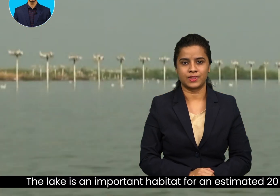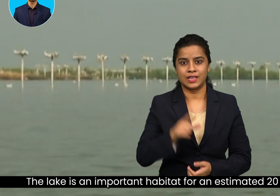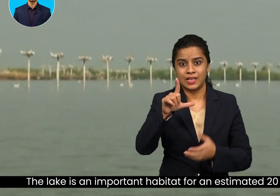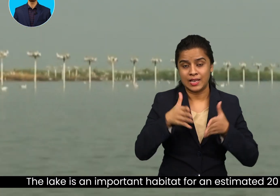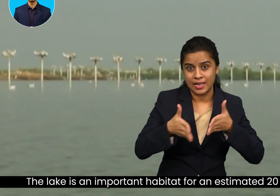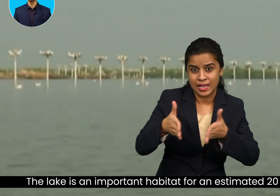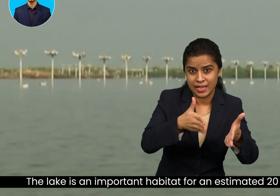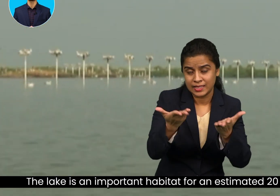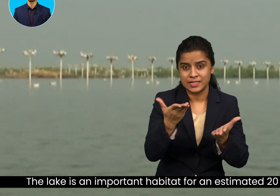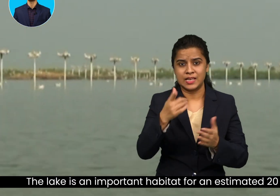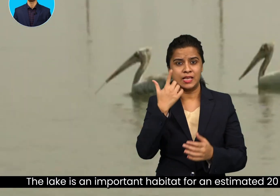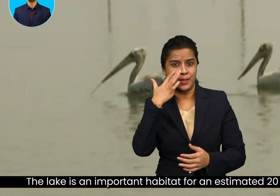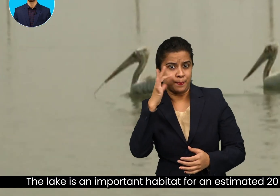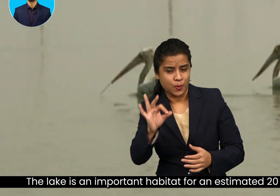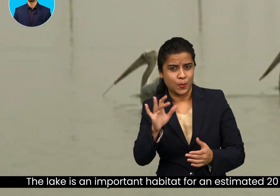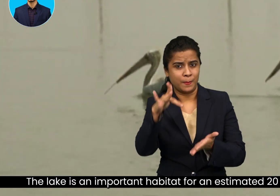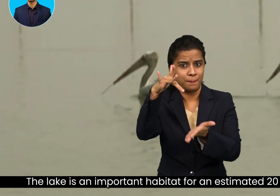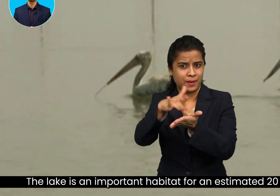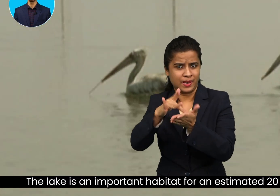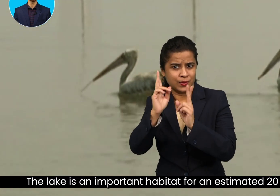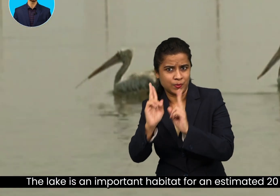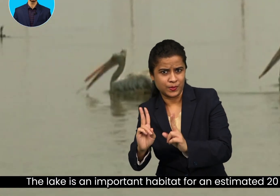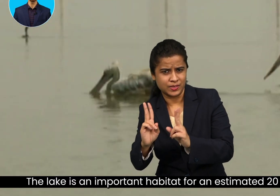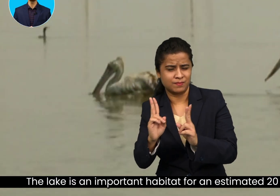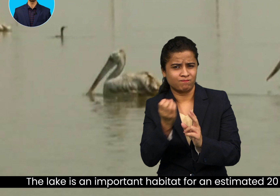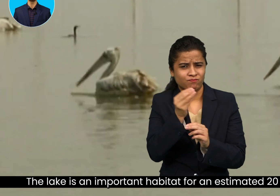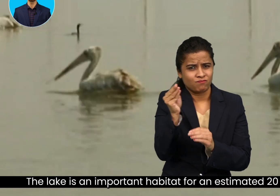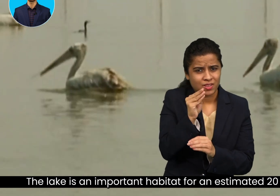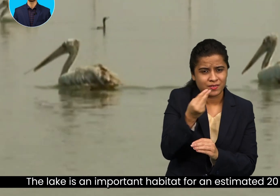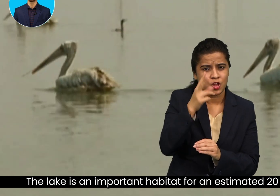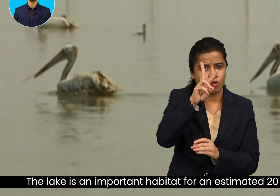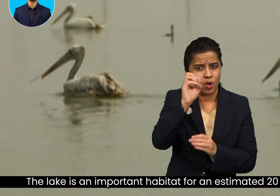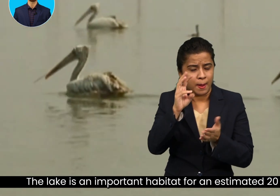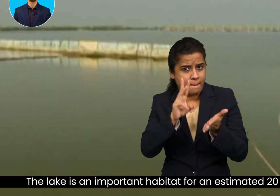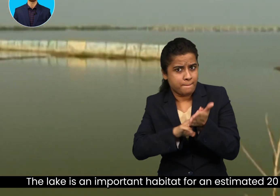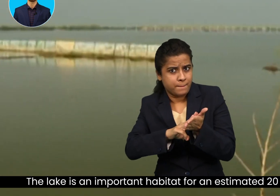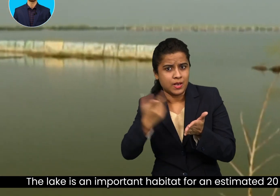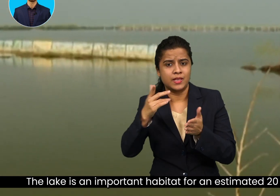The lake is an important habitat for an estimated 20 million residents.